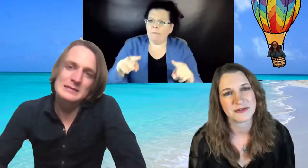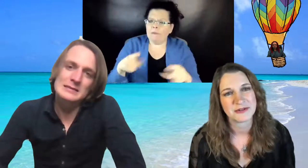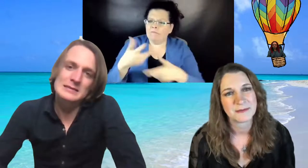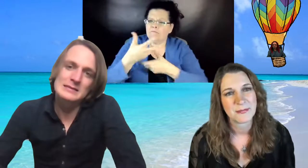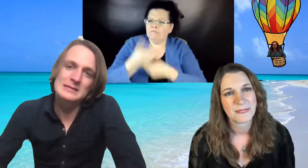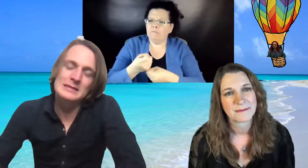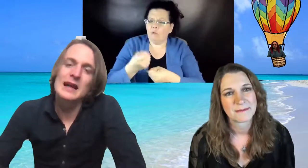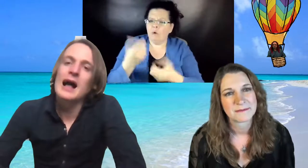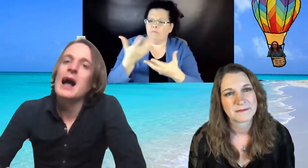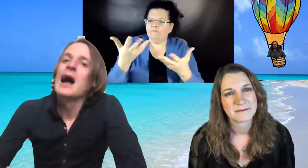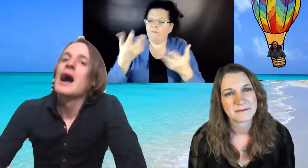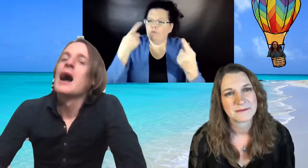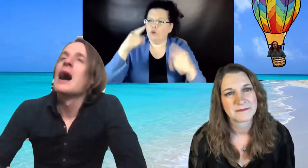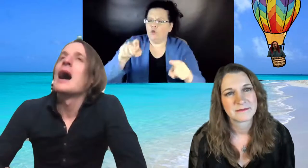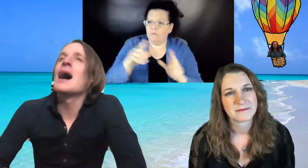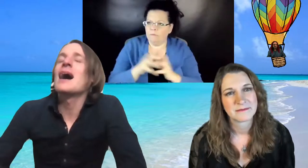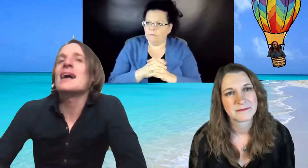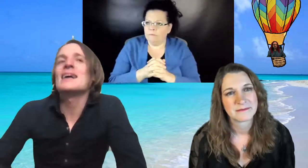for you?